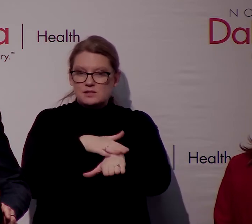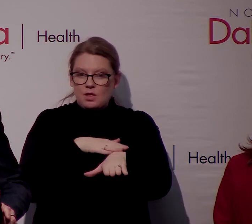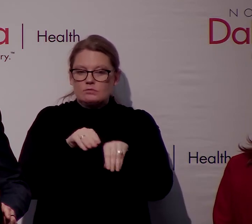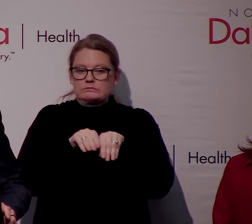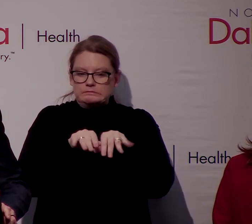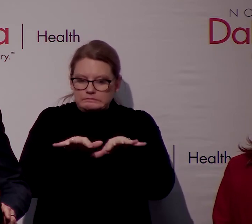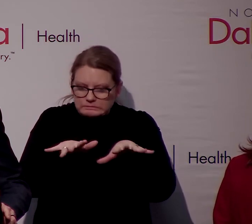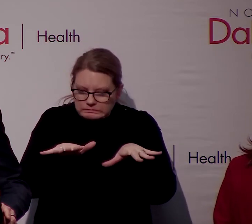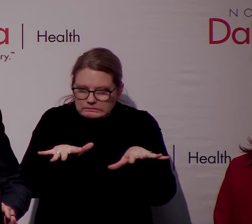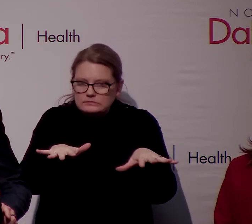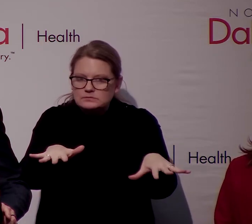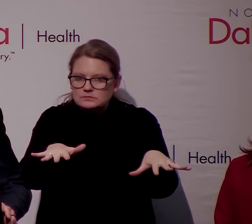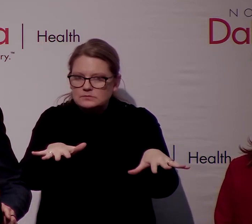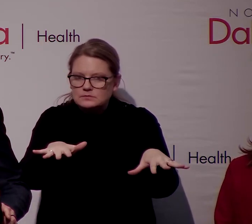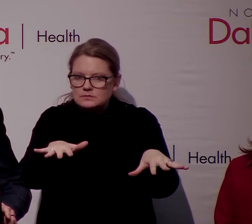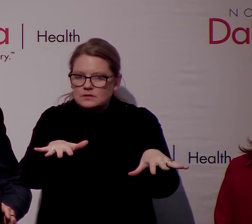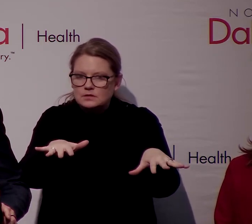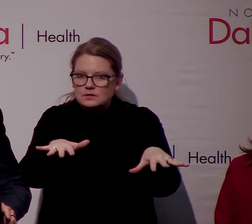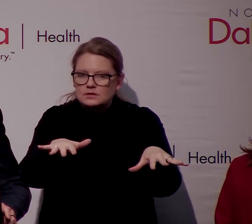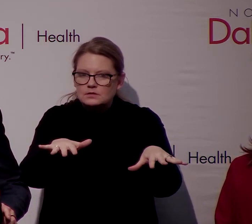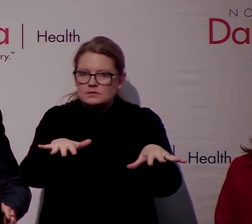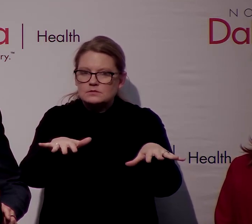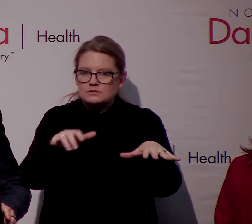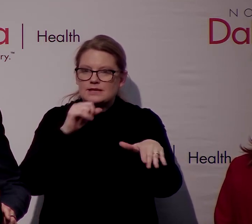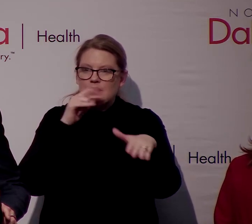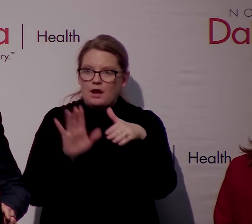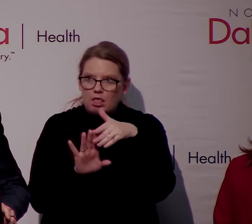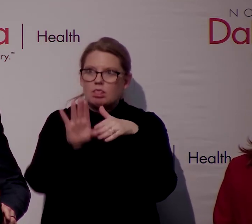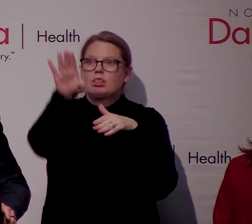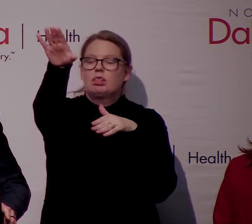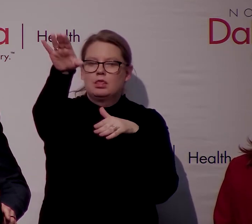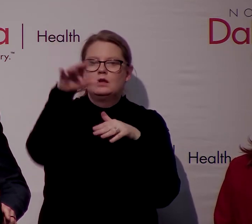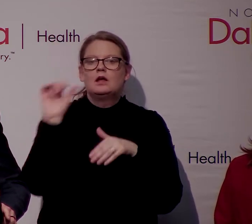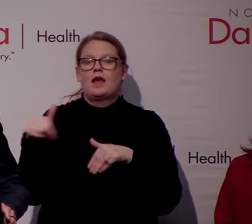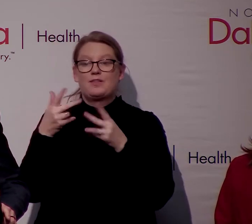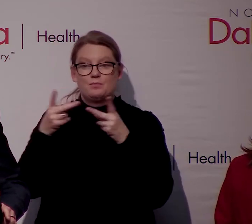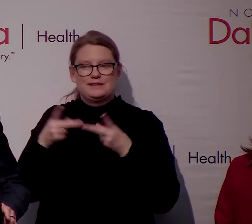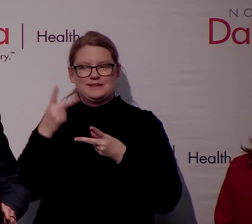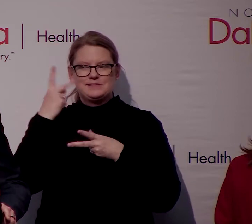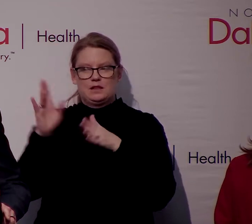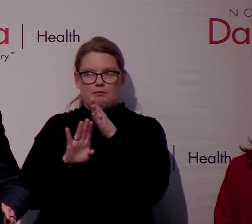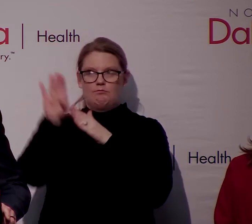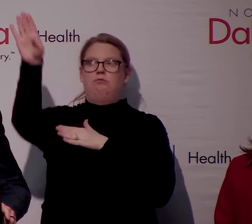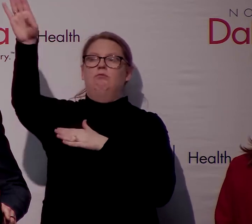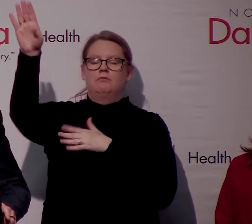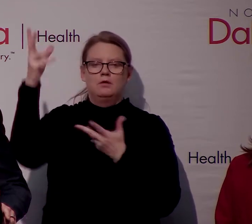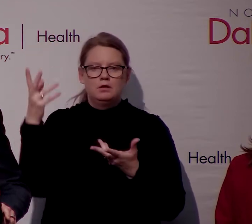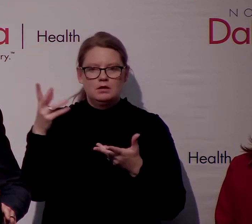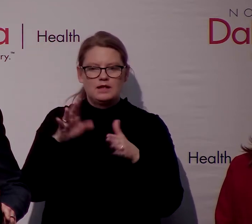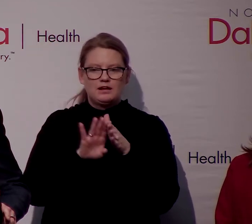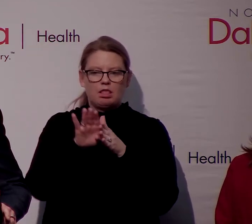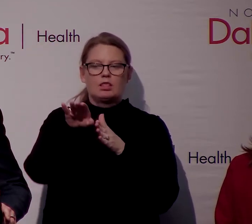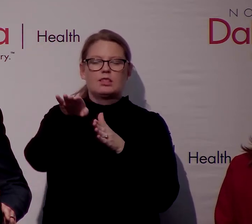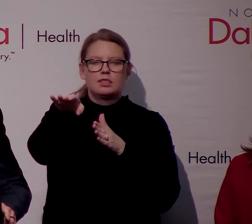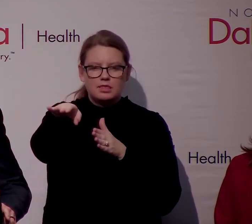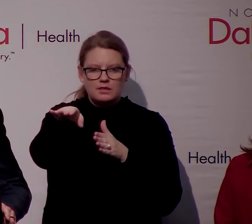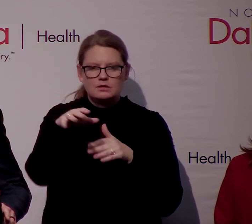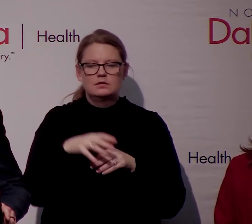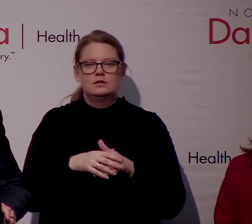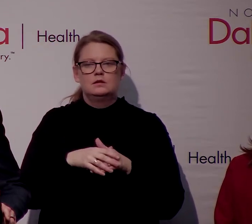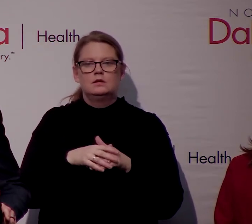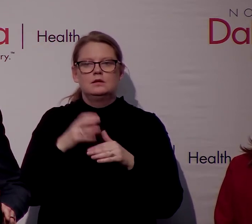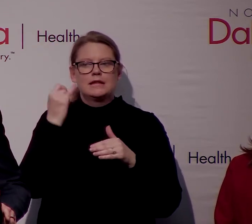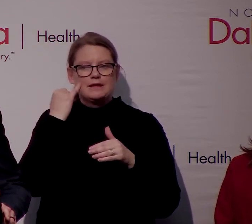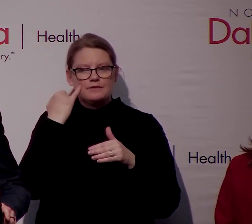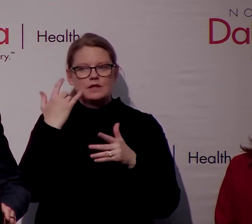spread to get off that exponential doubling which other places have seen. Because if it can move